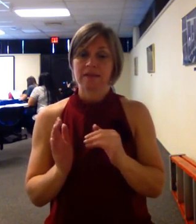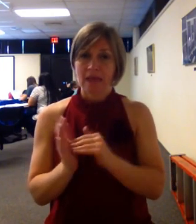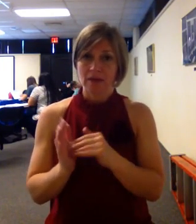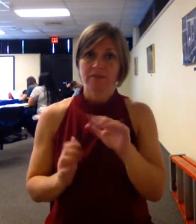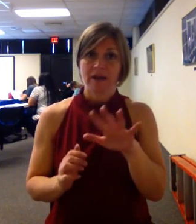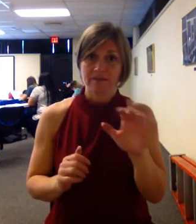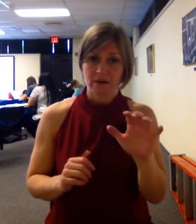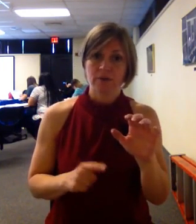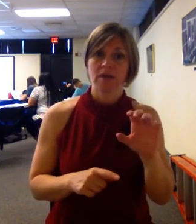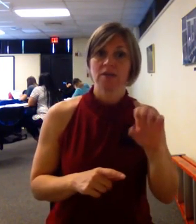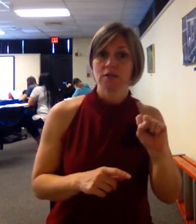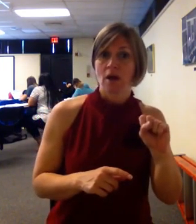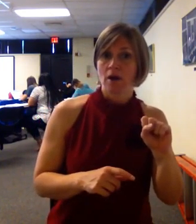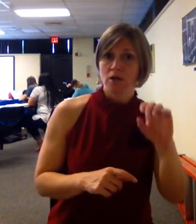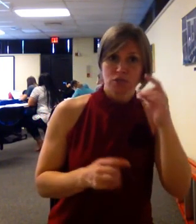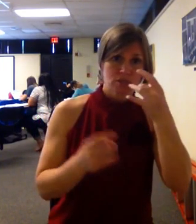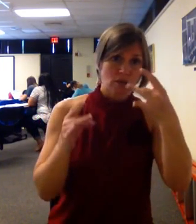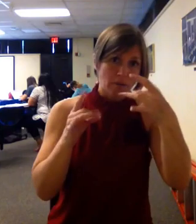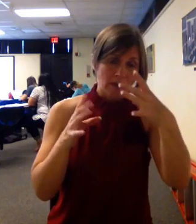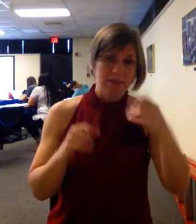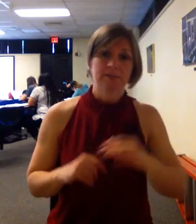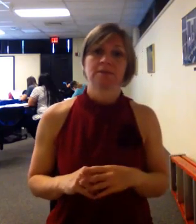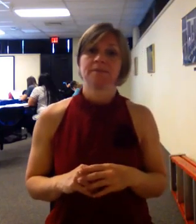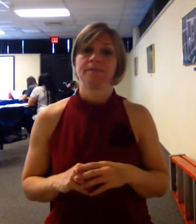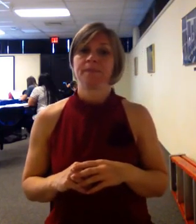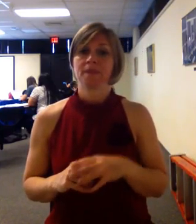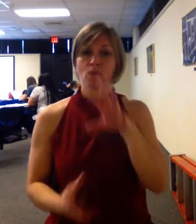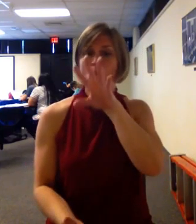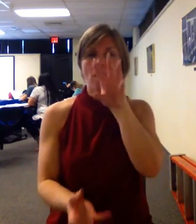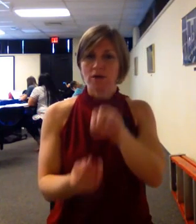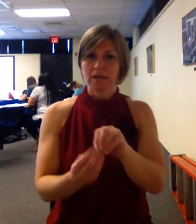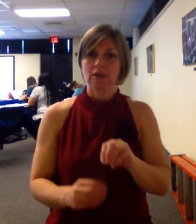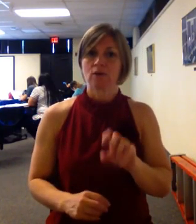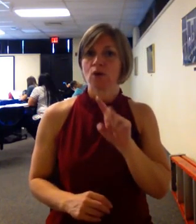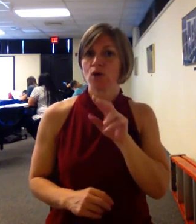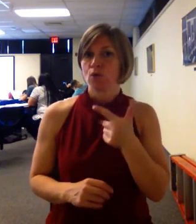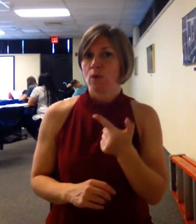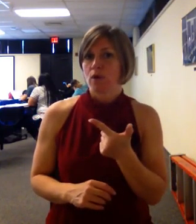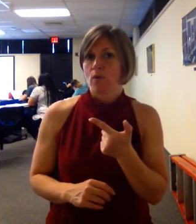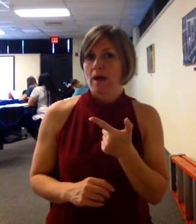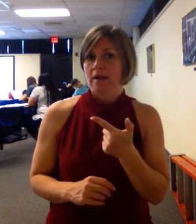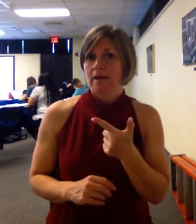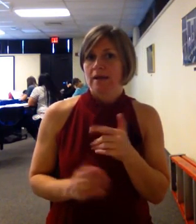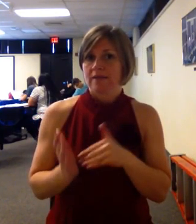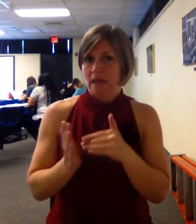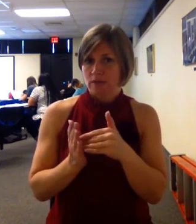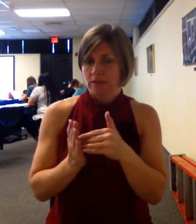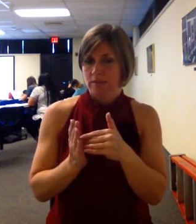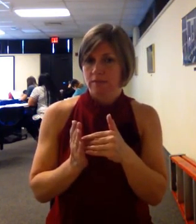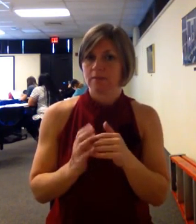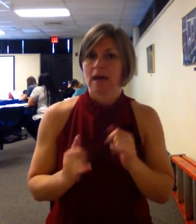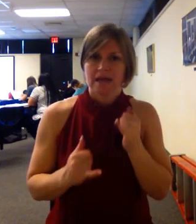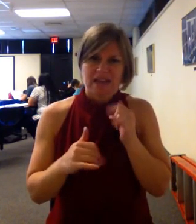$8,000 in Nike. So your total portfolio is $21,000. So to get the weights then, so general dynamics